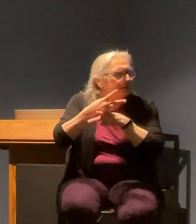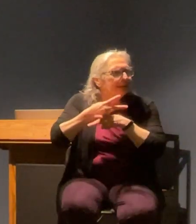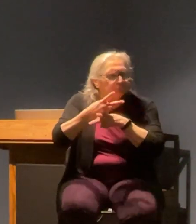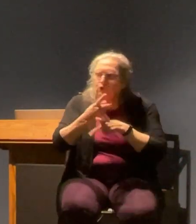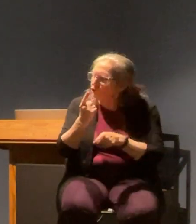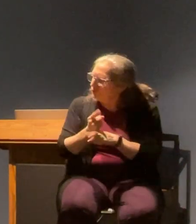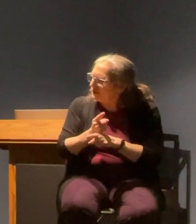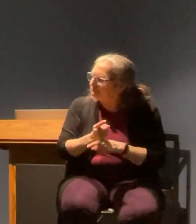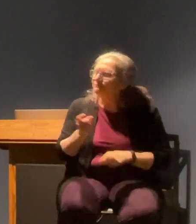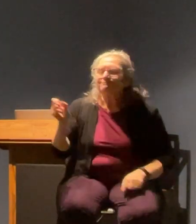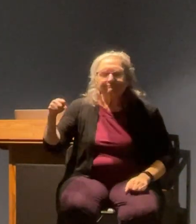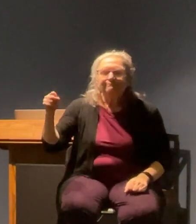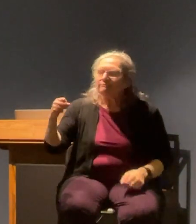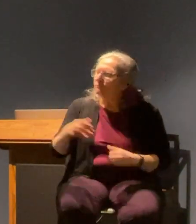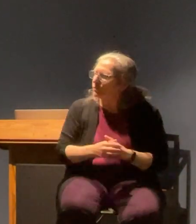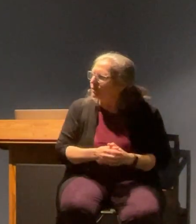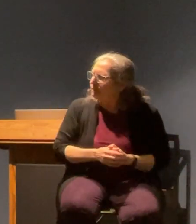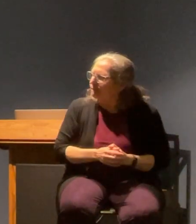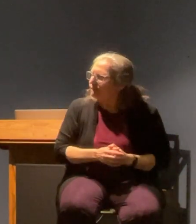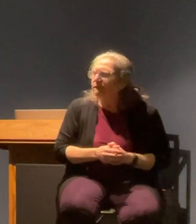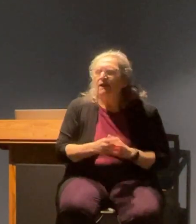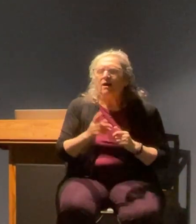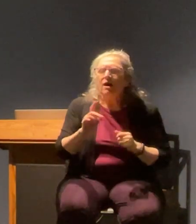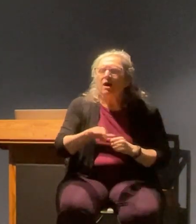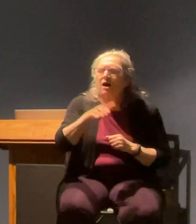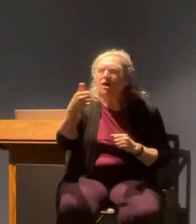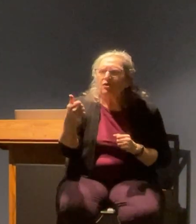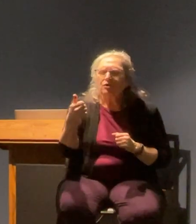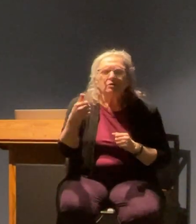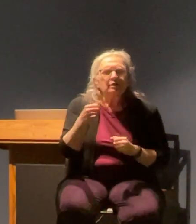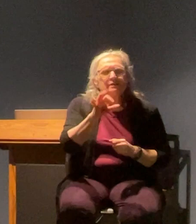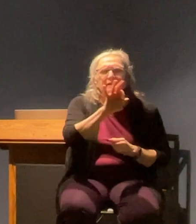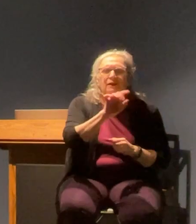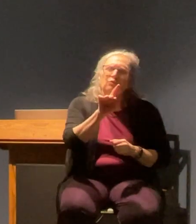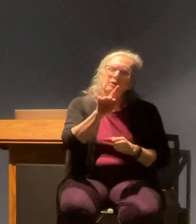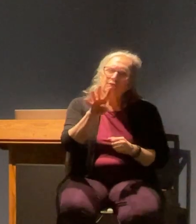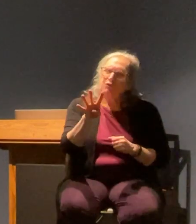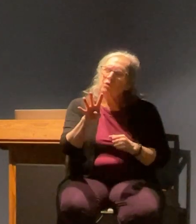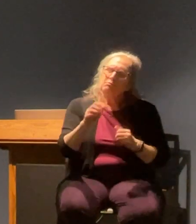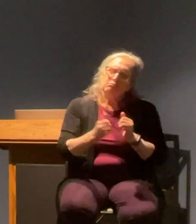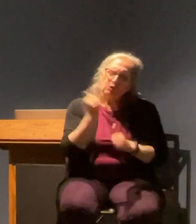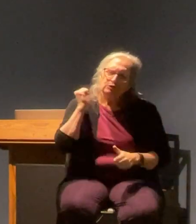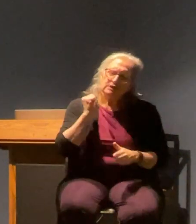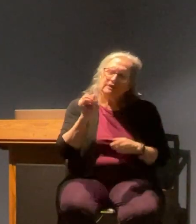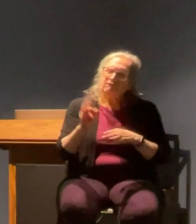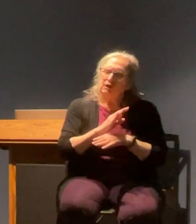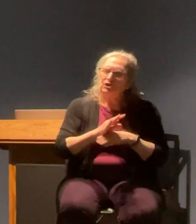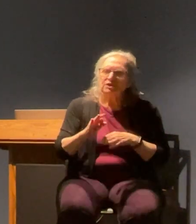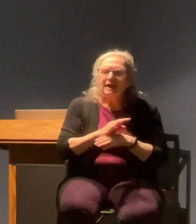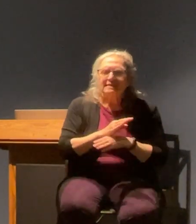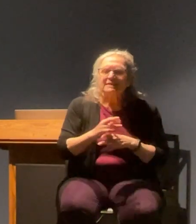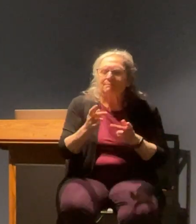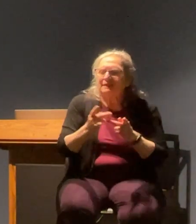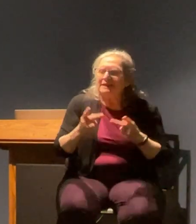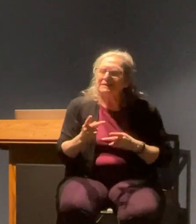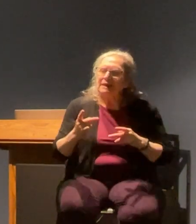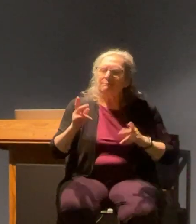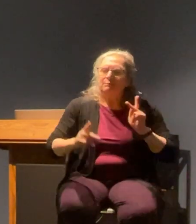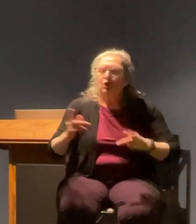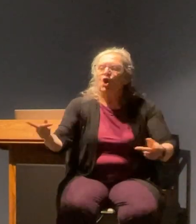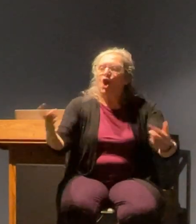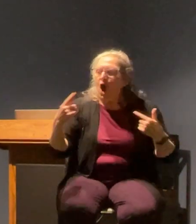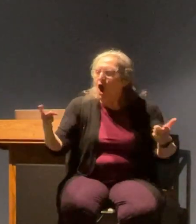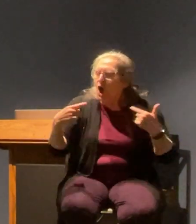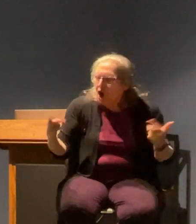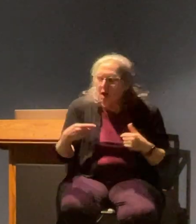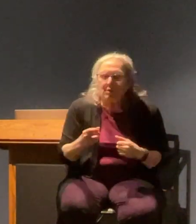yeah. And where else so does 914 mostly function as a place that people go to, or do you also